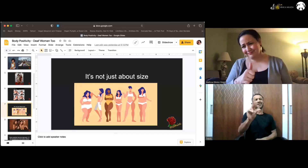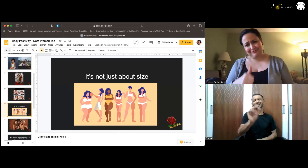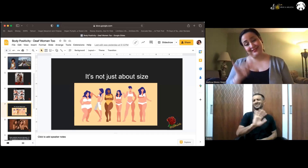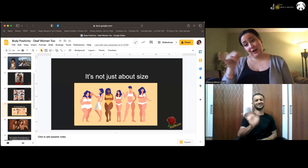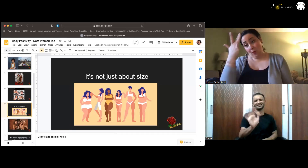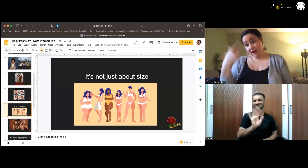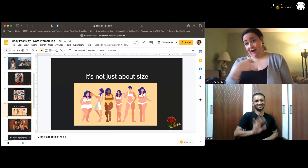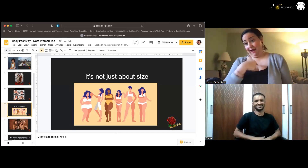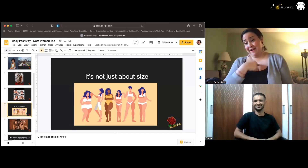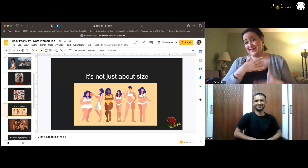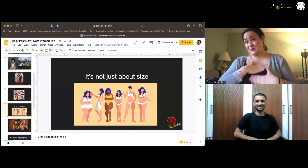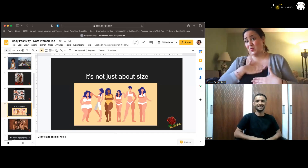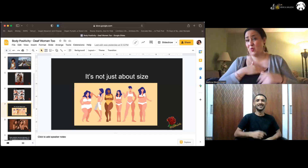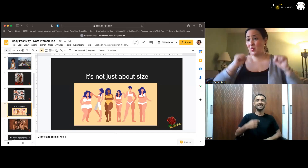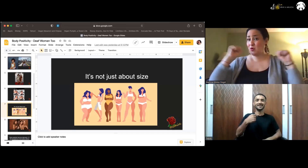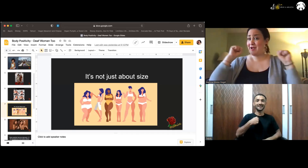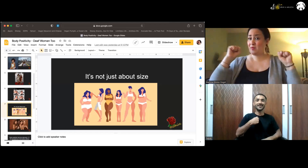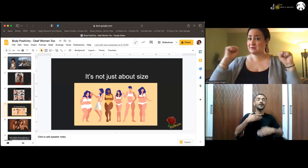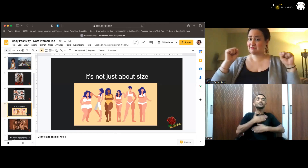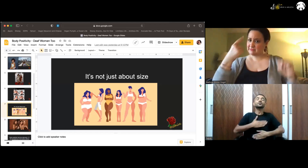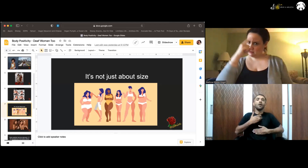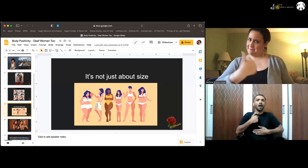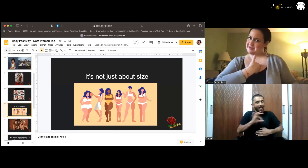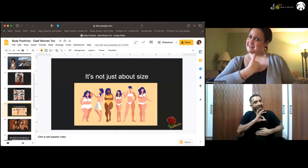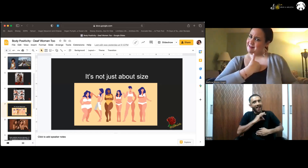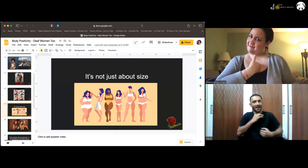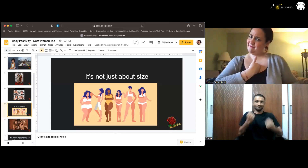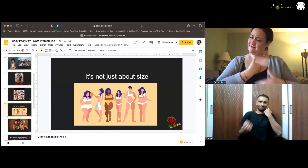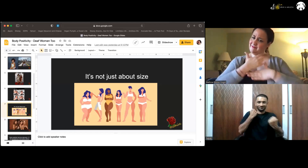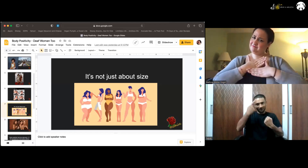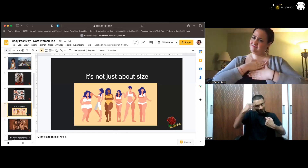really help me in coming up with my anxiety issues.